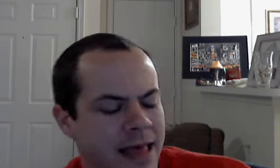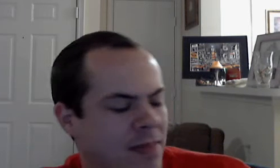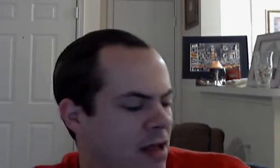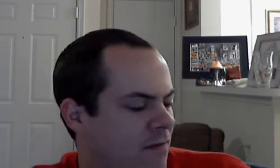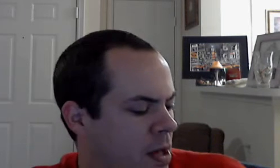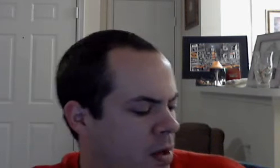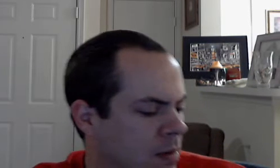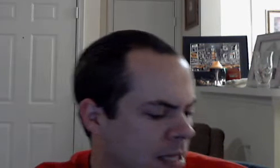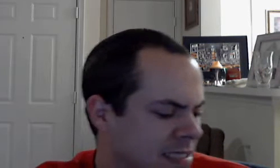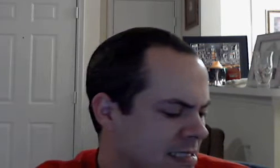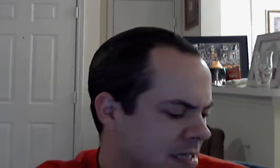in the NFL.